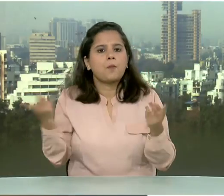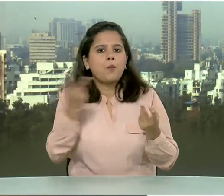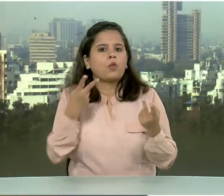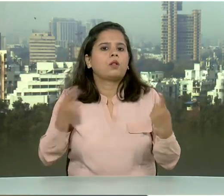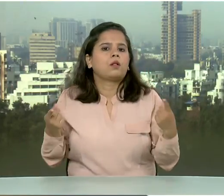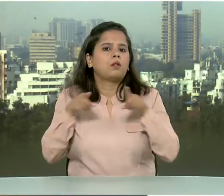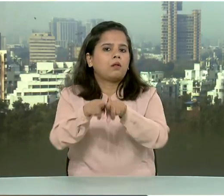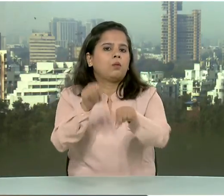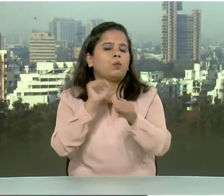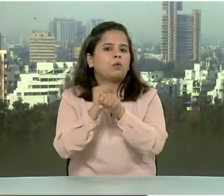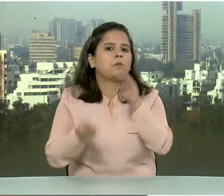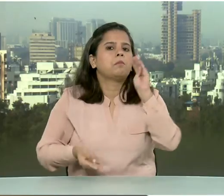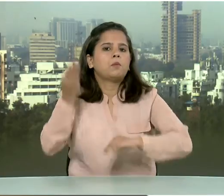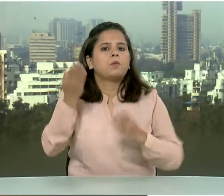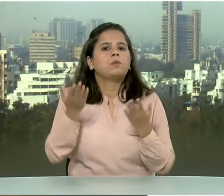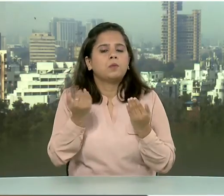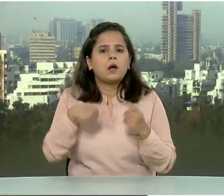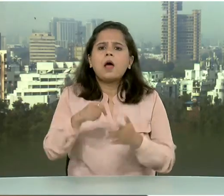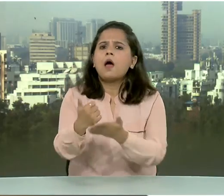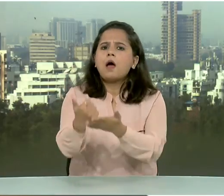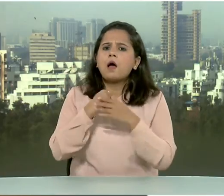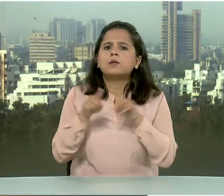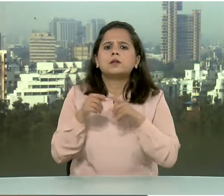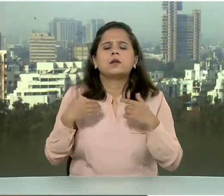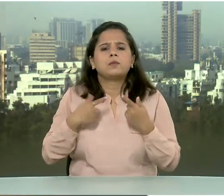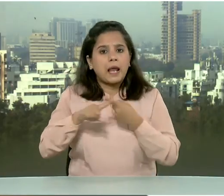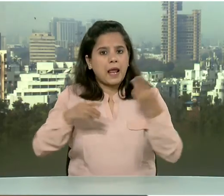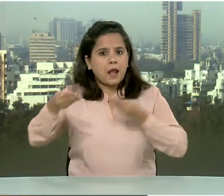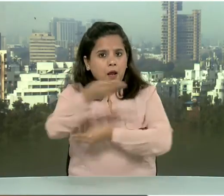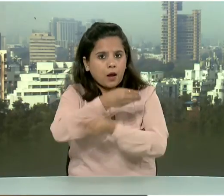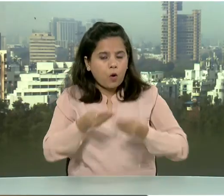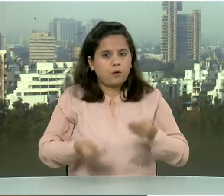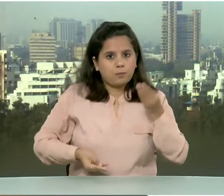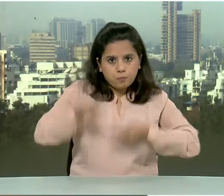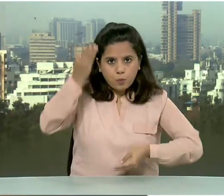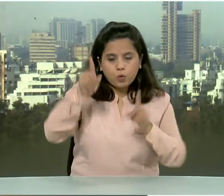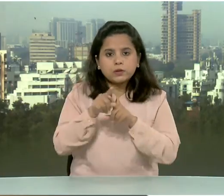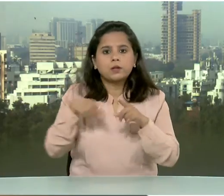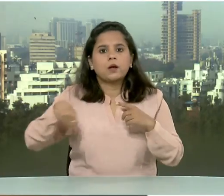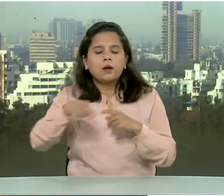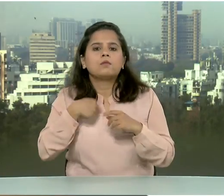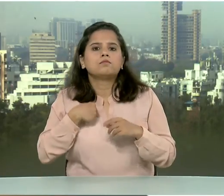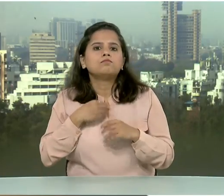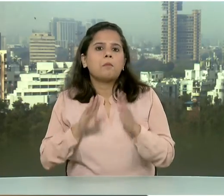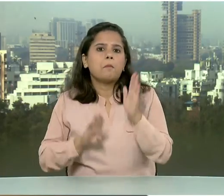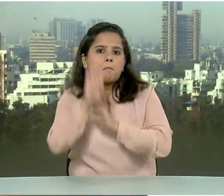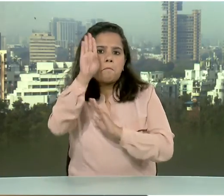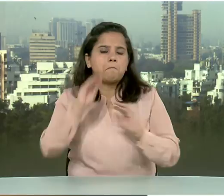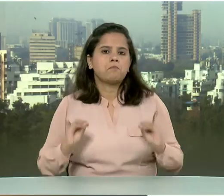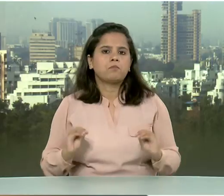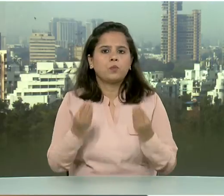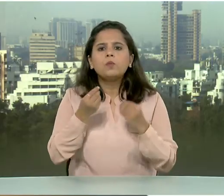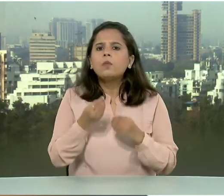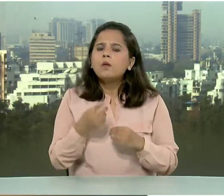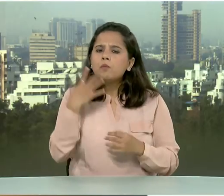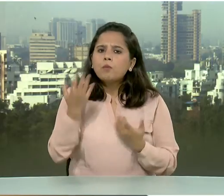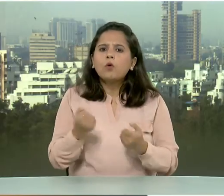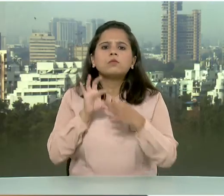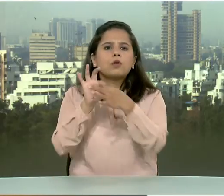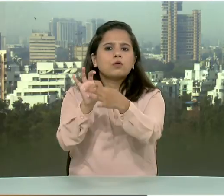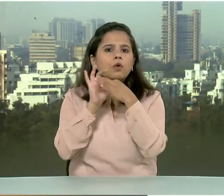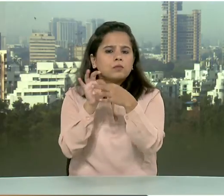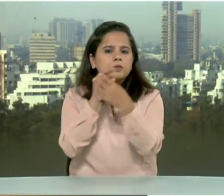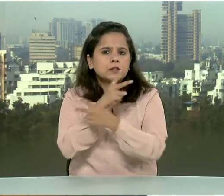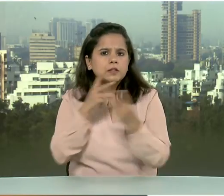This will also help to expand economic relations and green growth and strengthen cooperation on addressing global